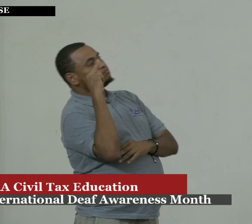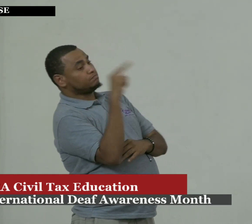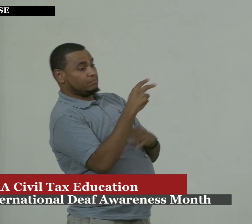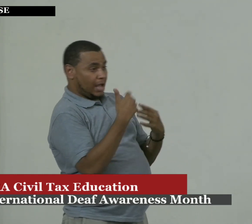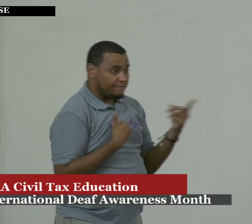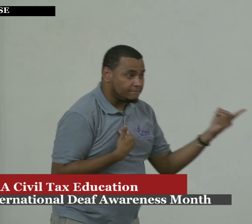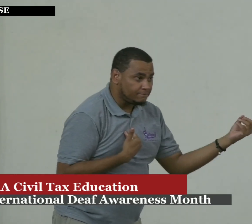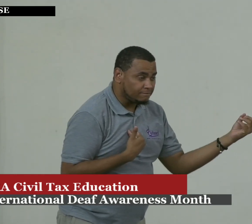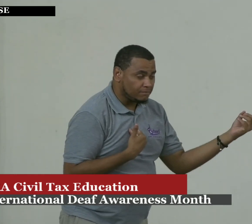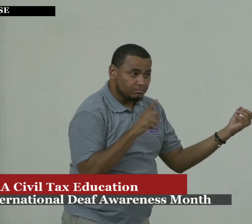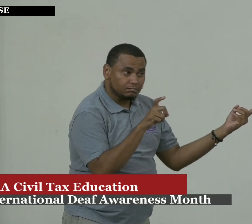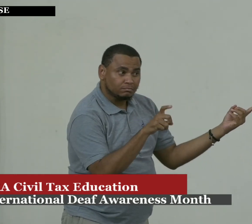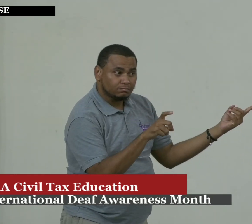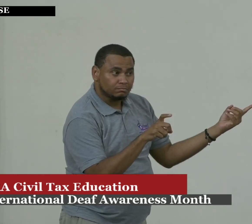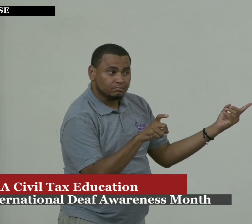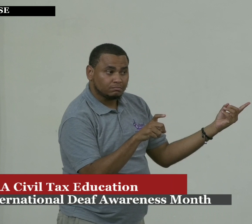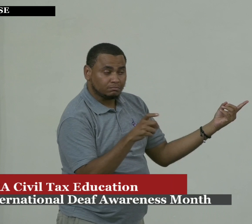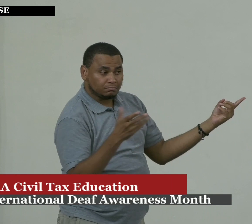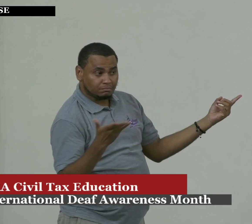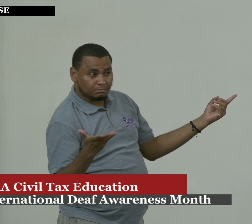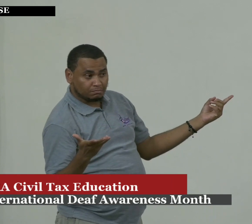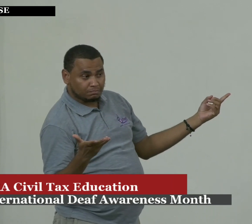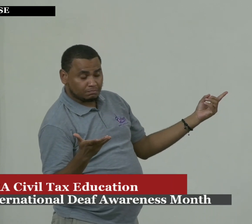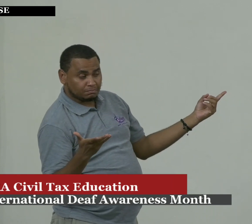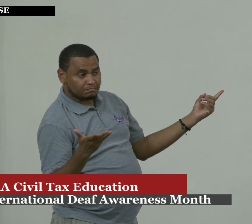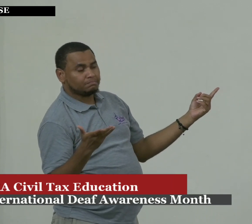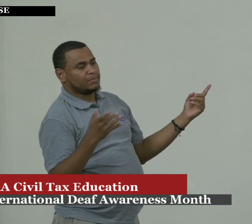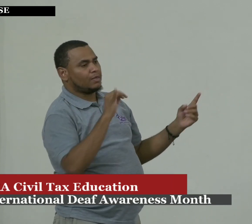there so that the deaf can be able to access the information?